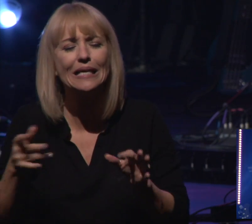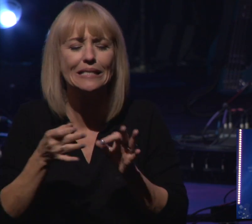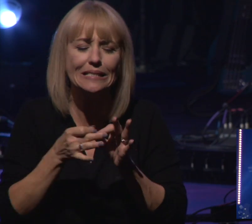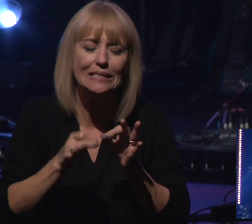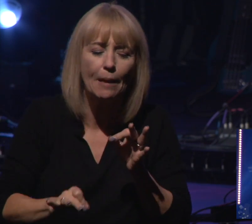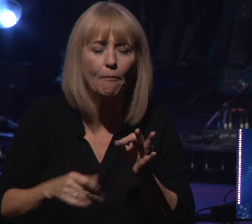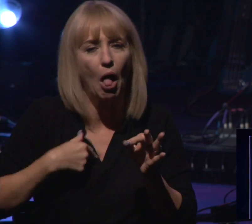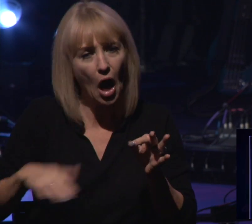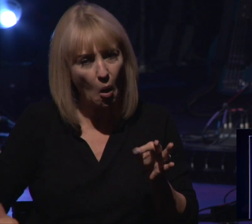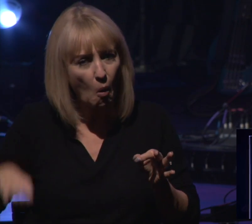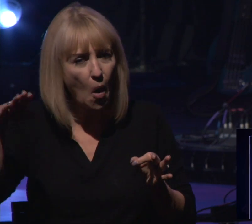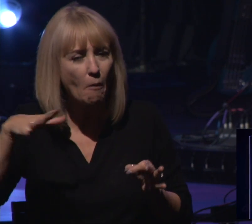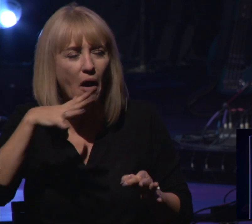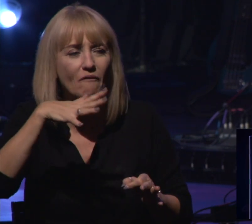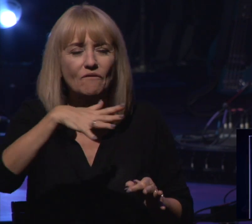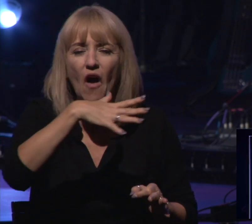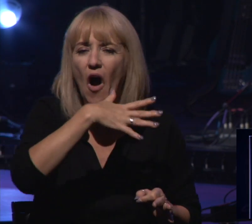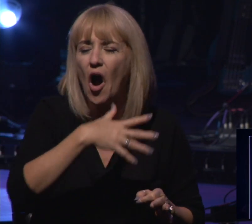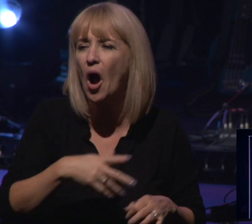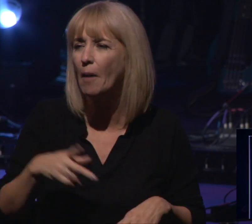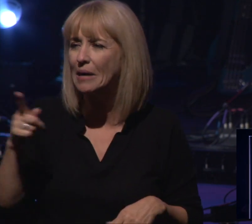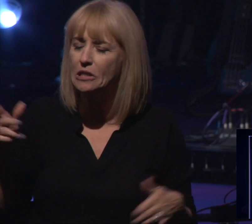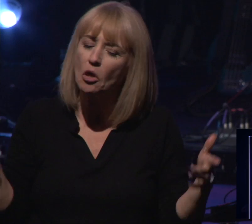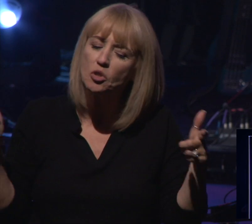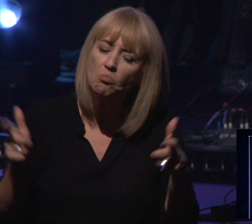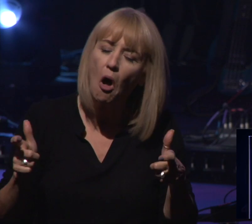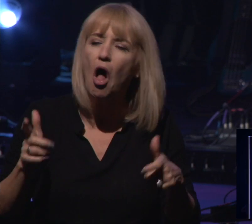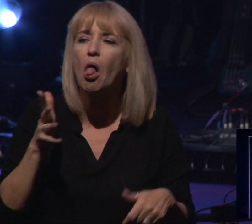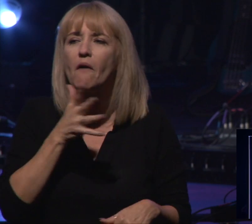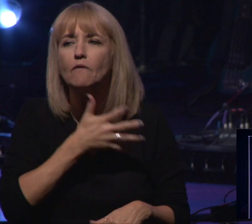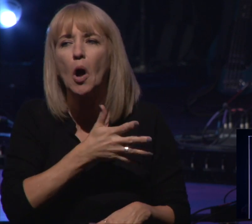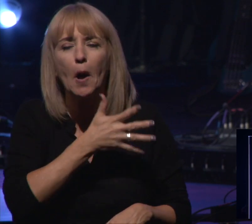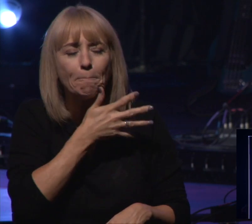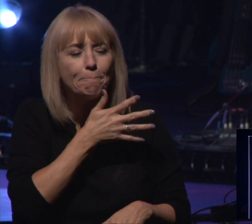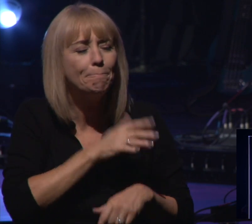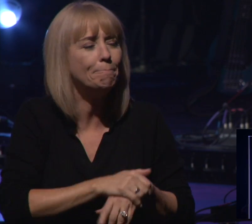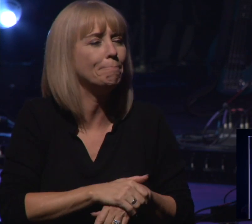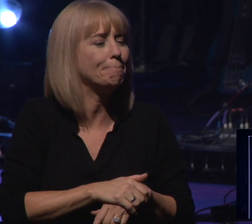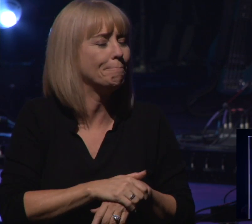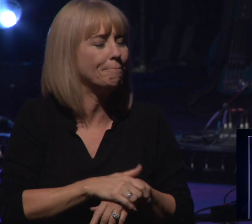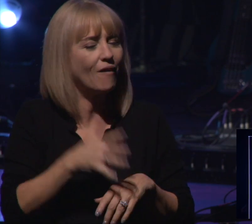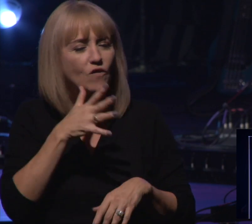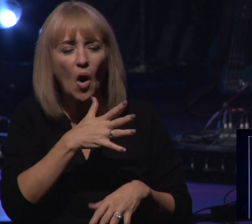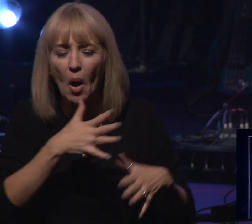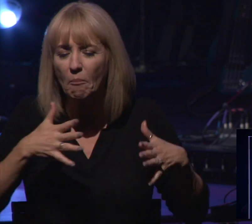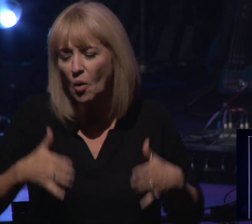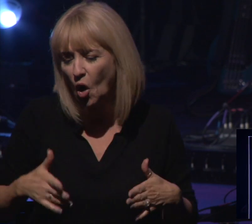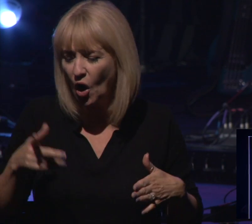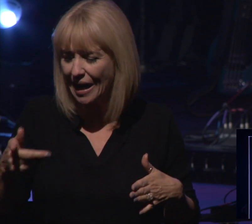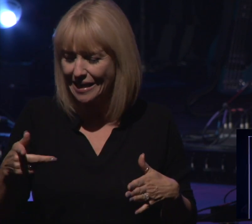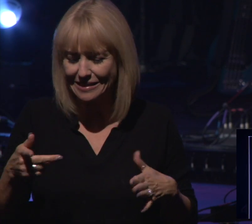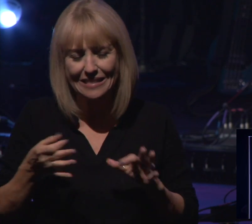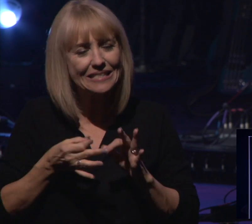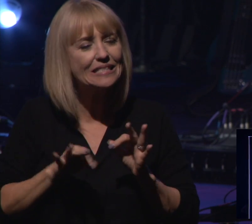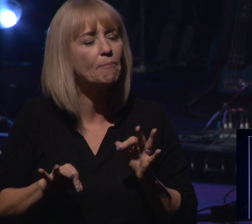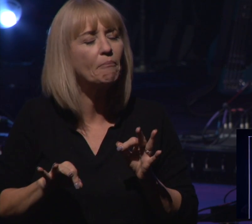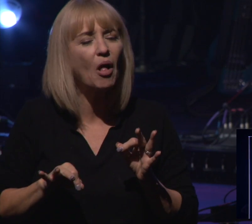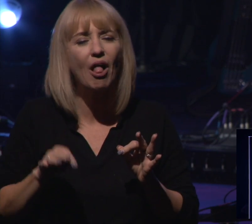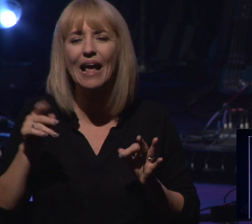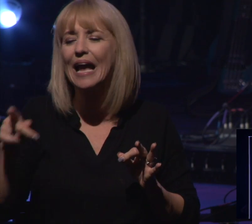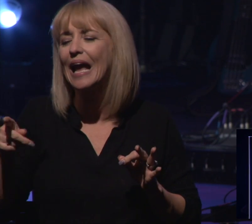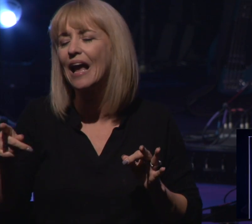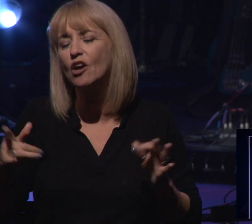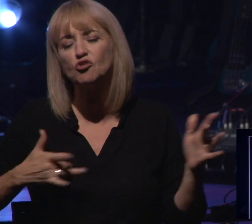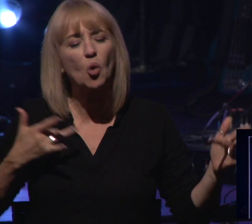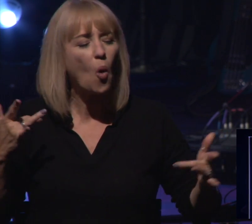guy. He's very simple. You've heard me say I grew up on a farm, and he's a small-time farmer. And so many things